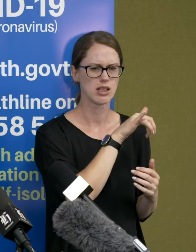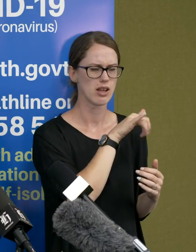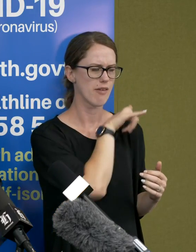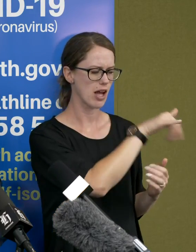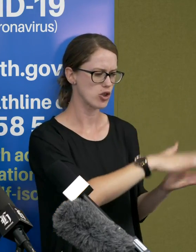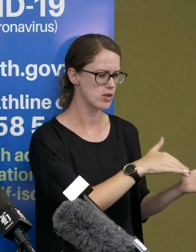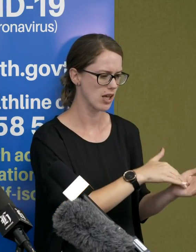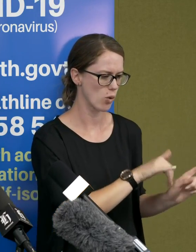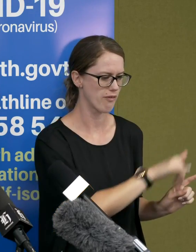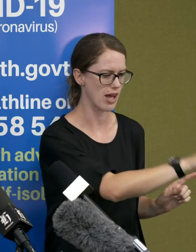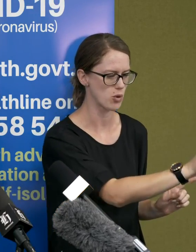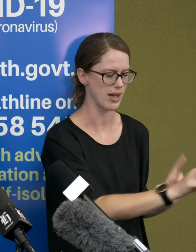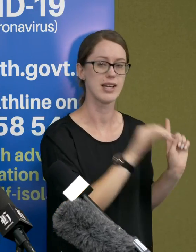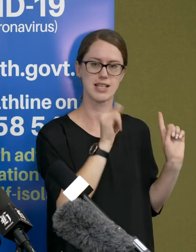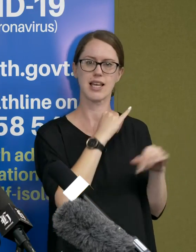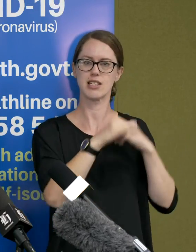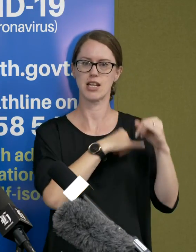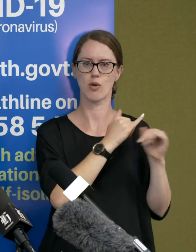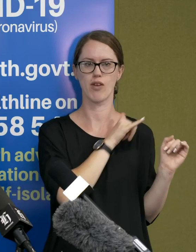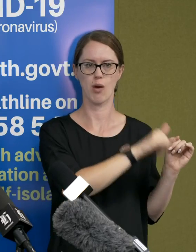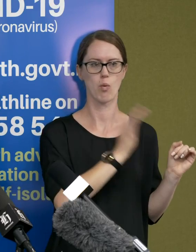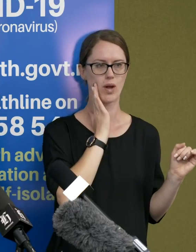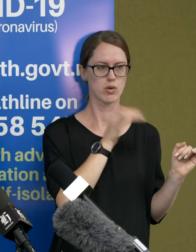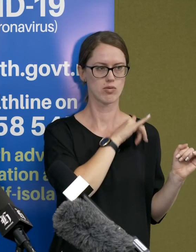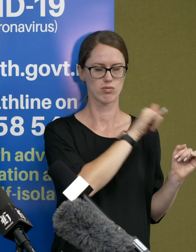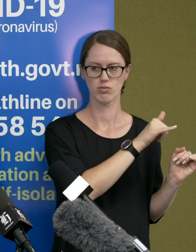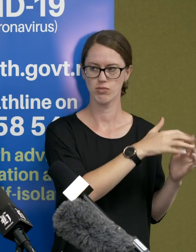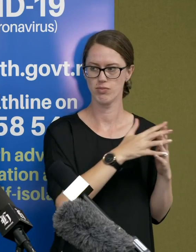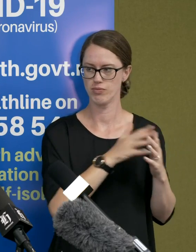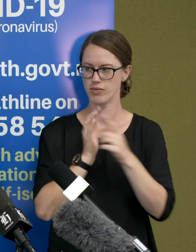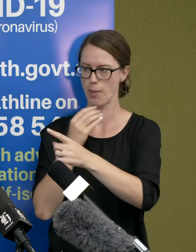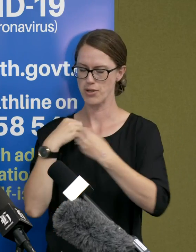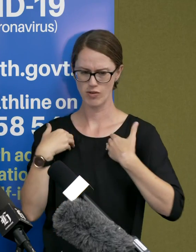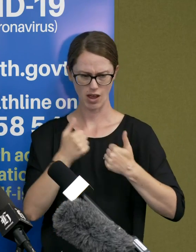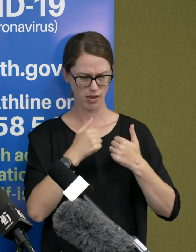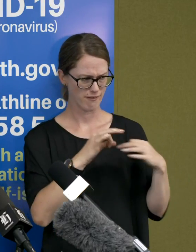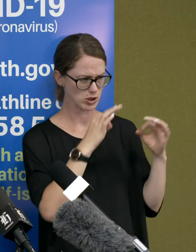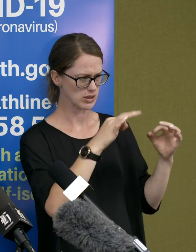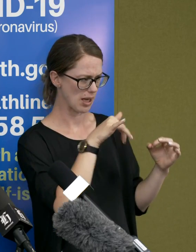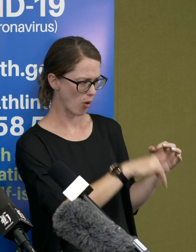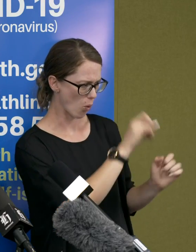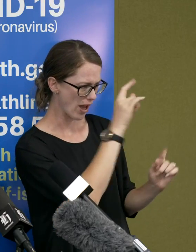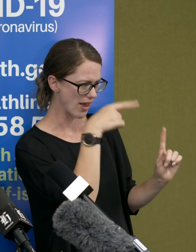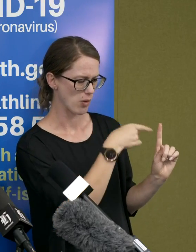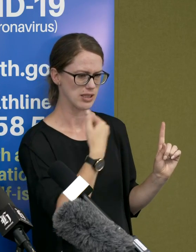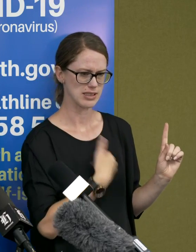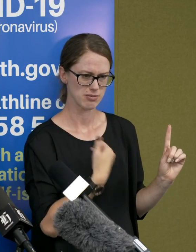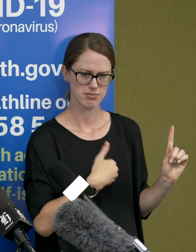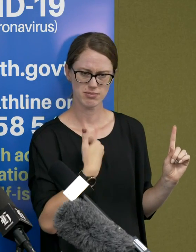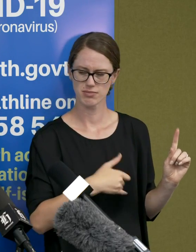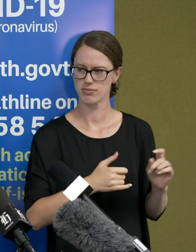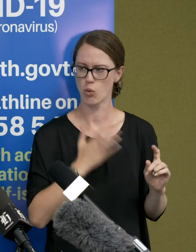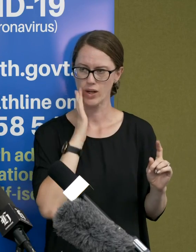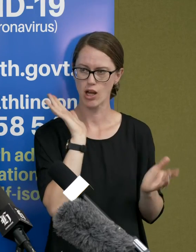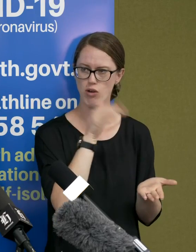New Zealand? Or Yes, on the international flight while he was travelling back from the USA. And were Ministry of Health officials in the airport made aware that he was experiencing symptoms